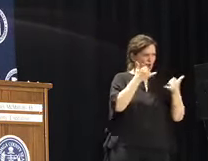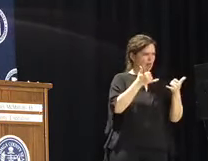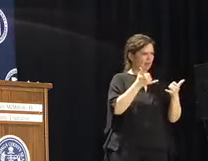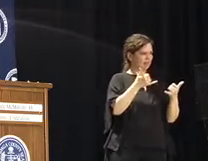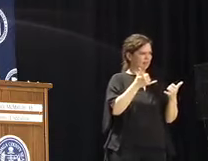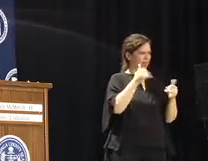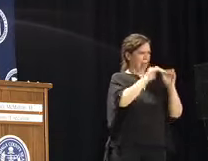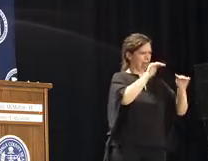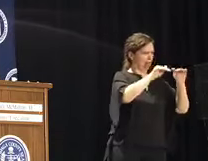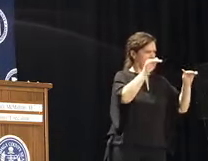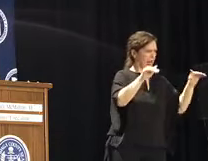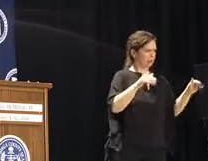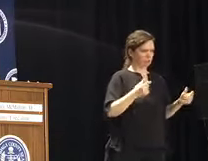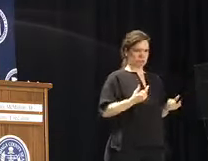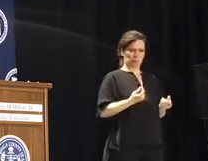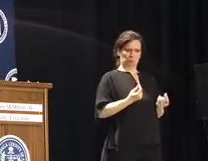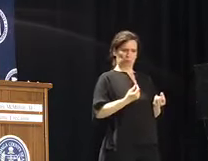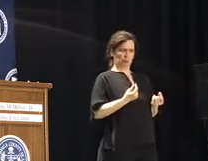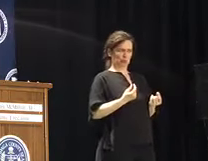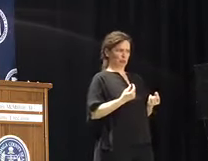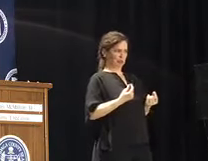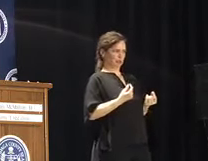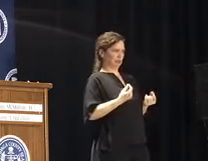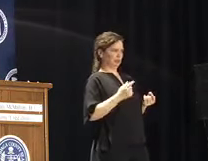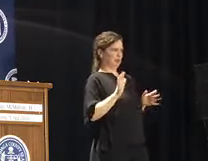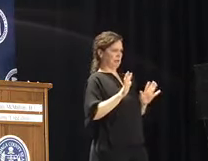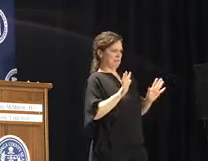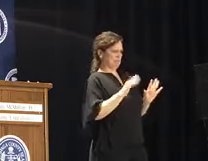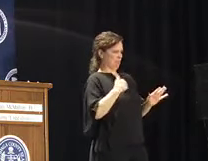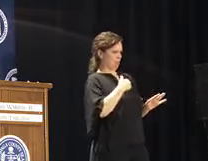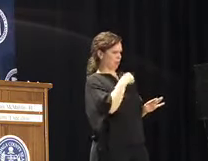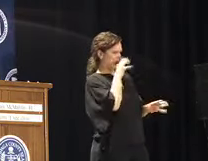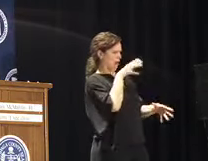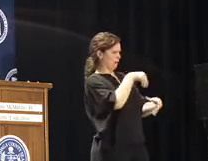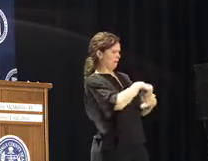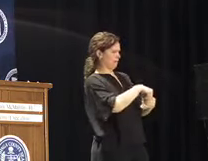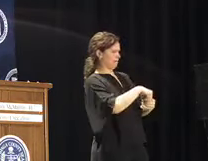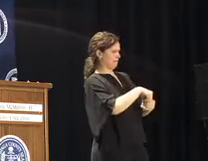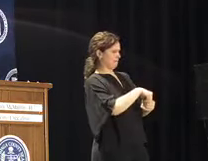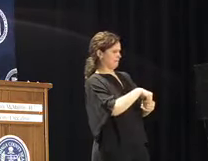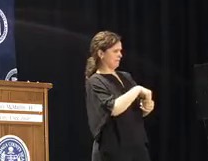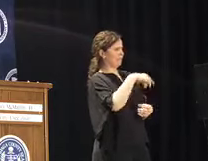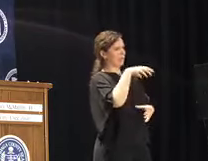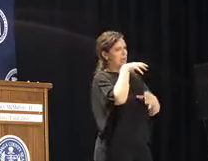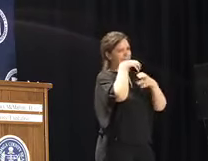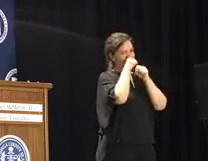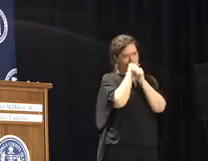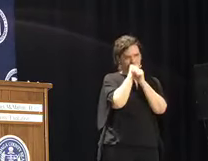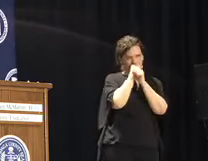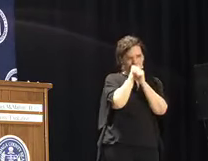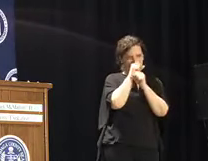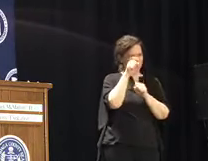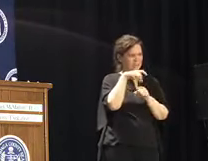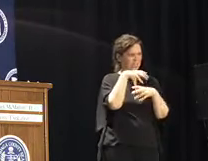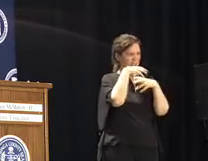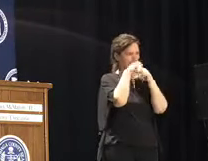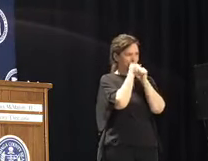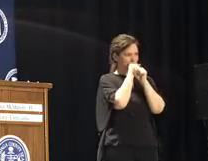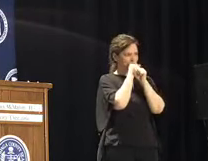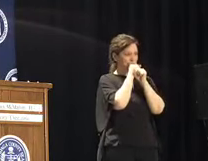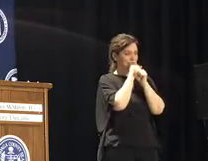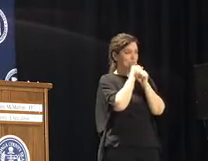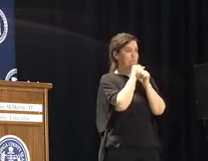we wouldn't be involved at all, The health right? department wouldn't be? There's HIPAA, and if it's a Cayuga County resident, their health